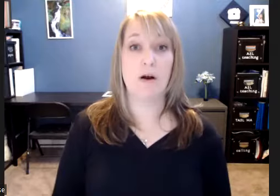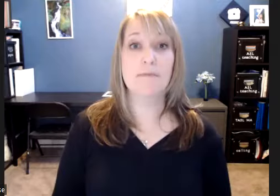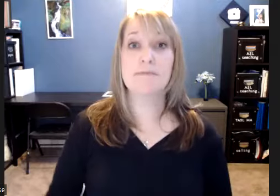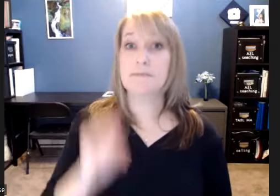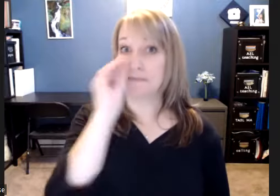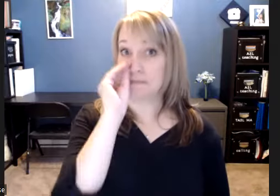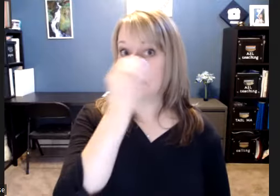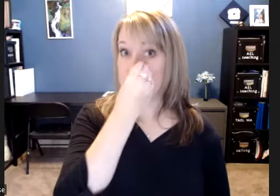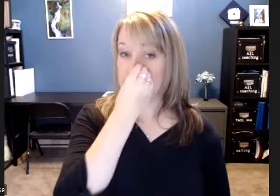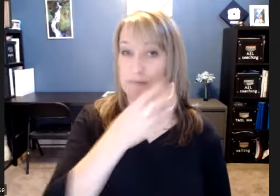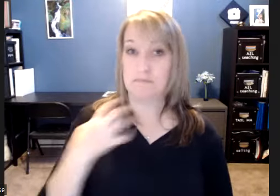or